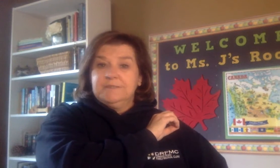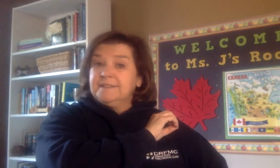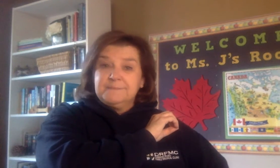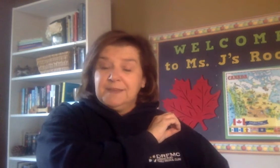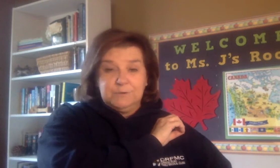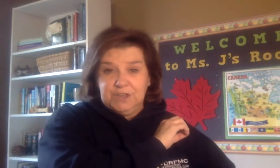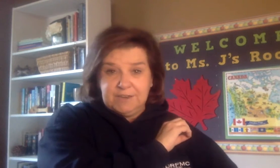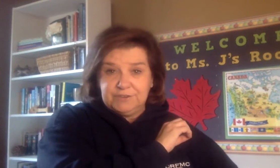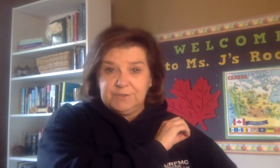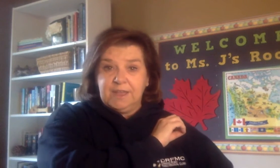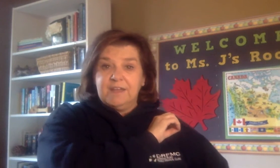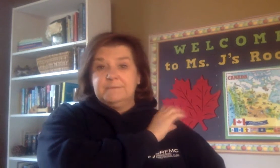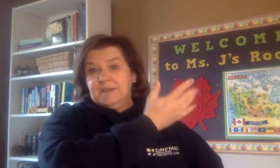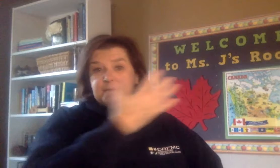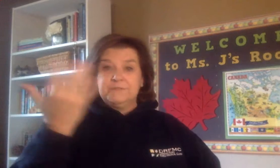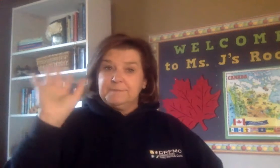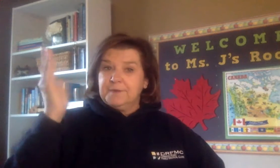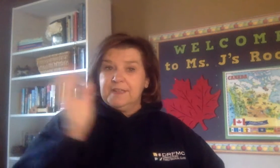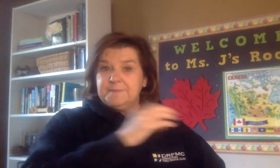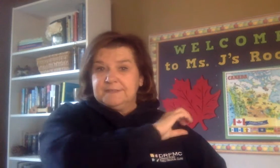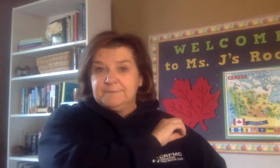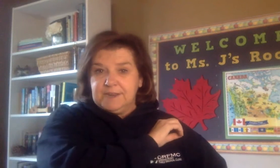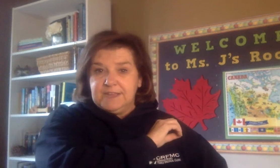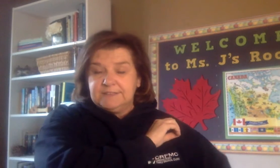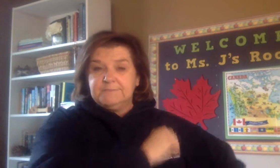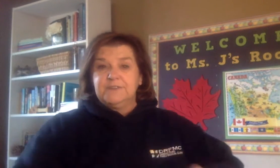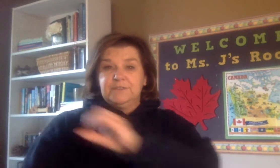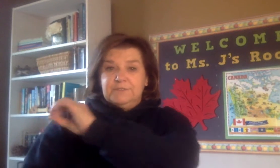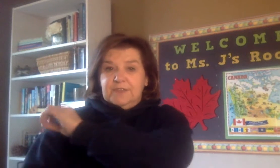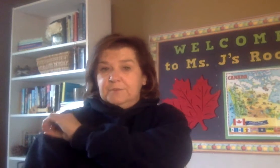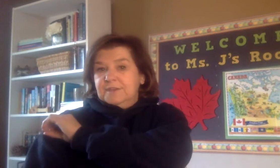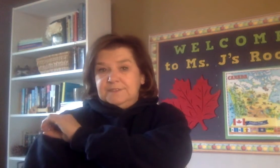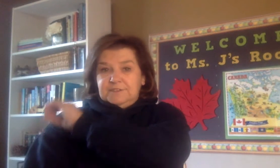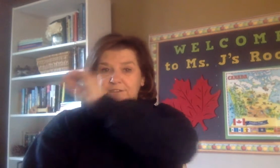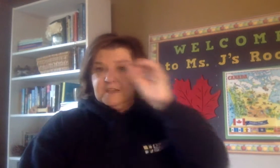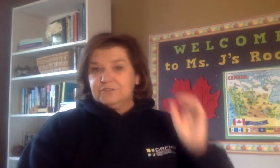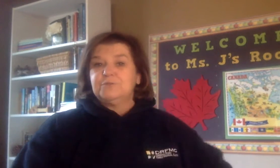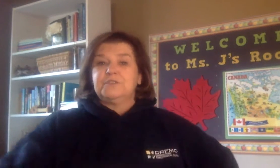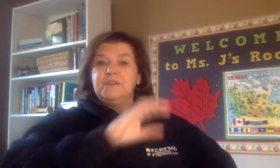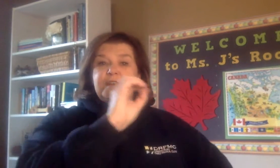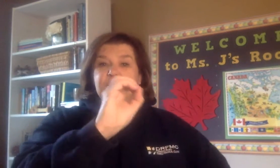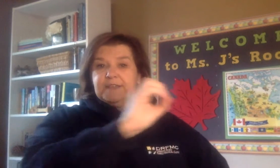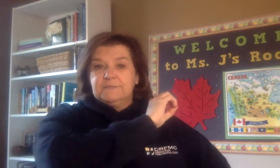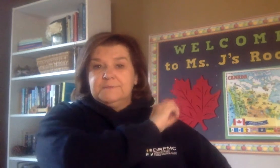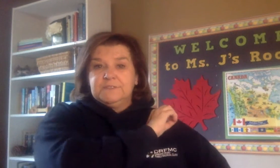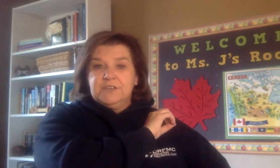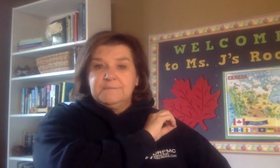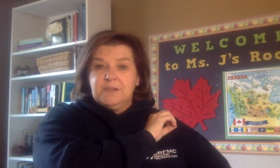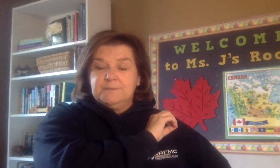it doesn't matter which hand you're doing. I'm using my right hand because I'm right-handed, but if you do the other way, you just start on the other shoulder. Okay, so I'm starting on my opposite